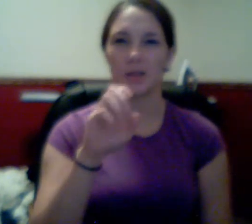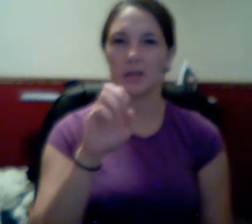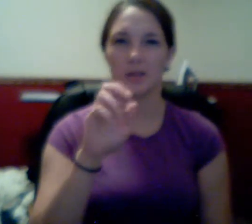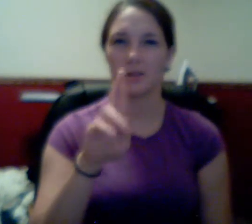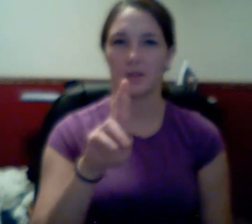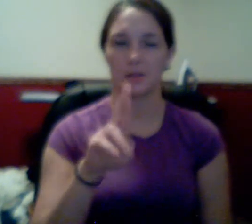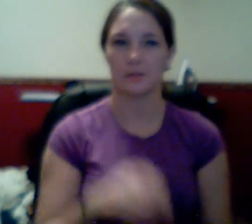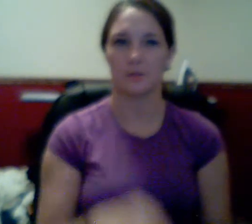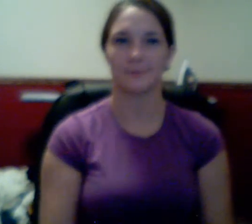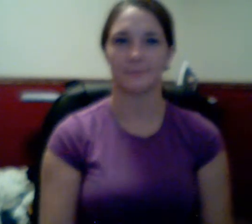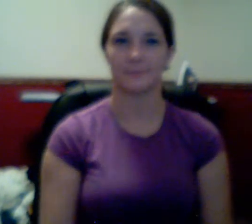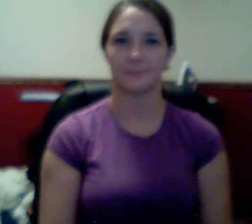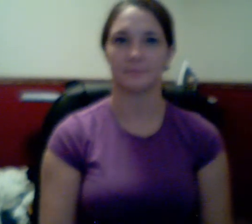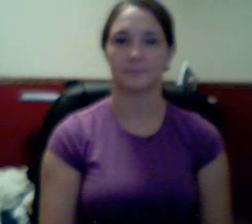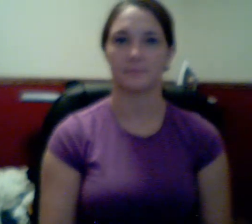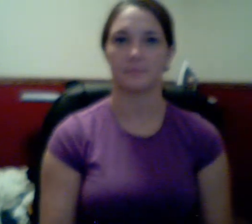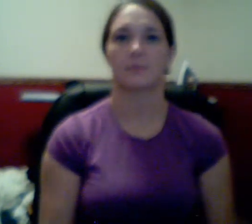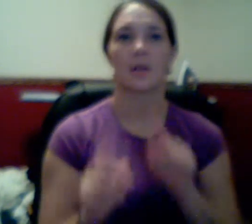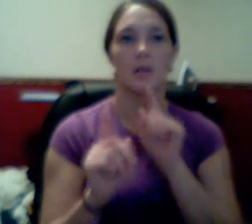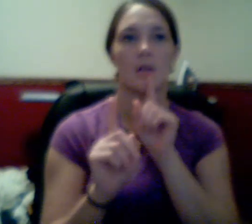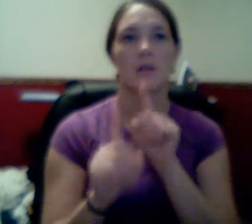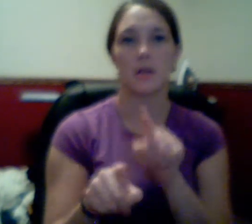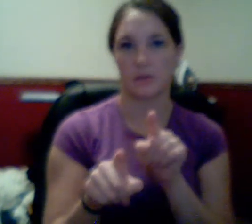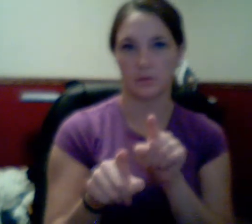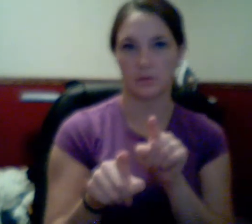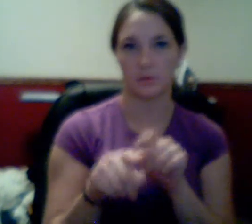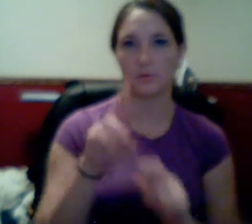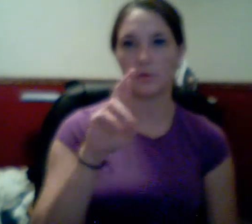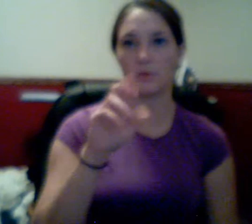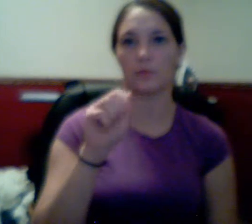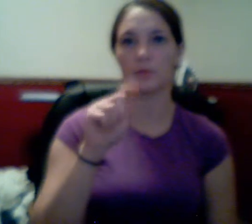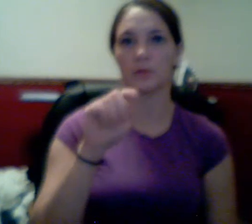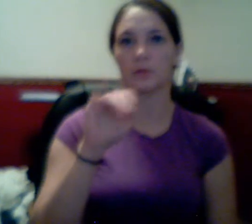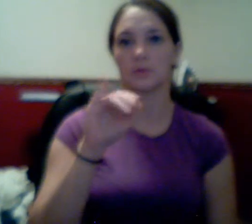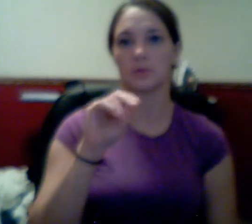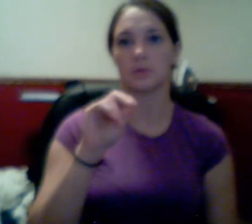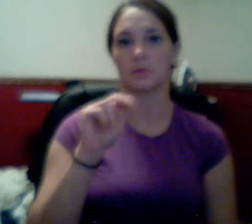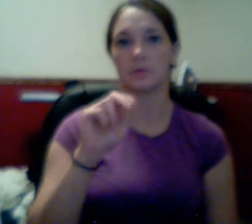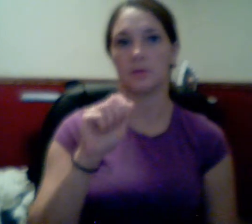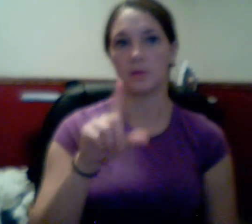The answer for a rational number is always a decimal at first.